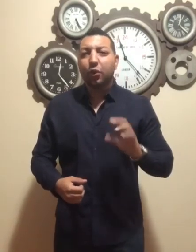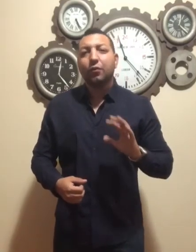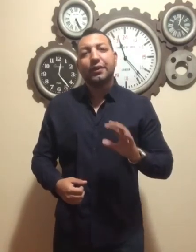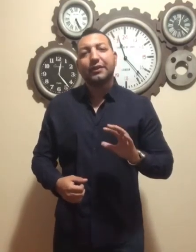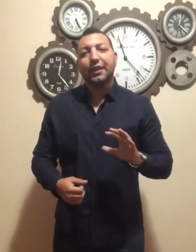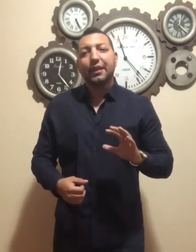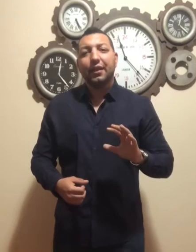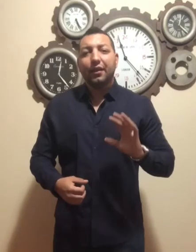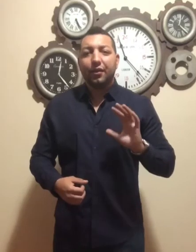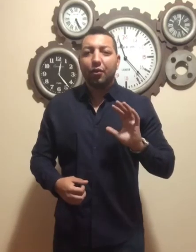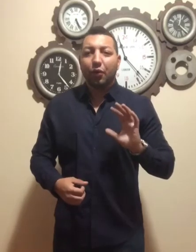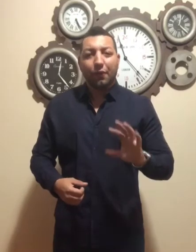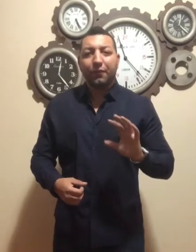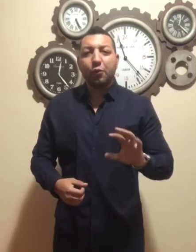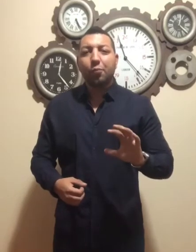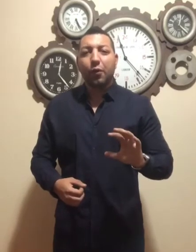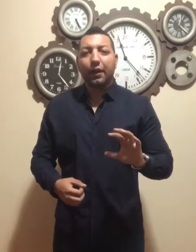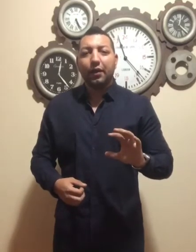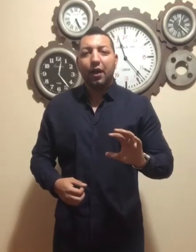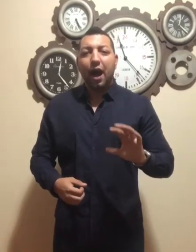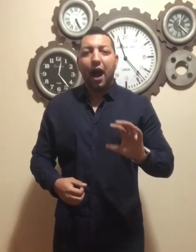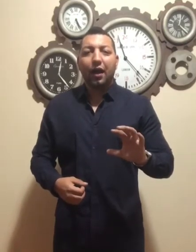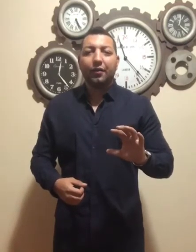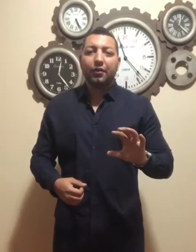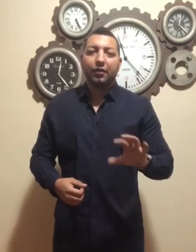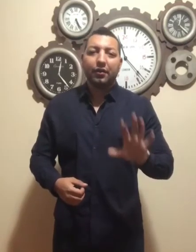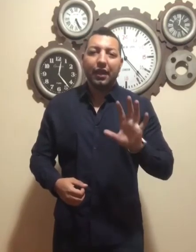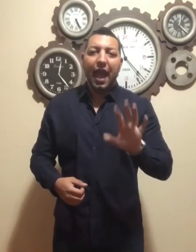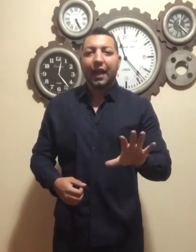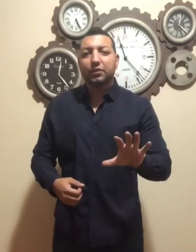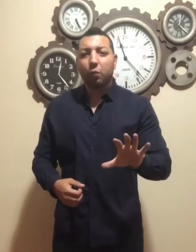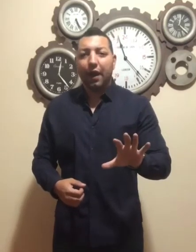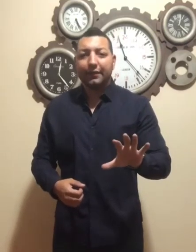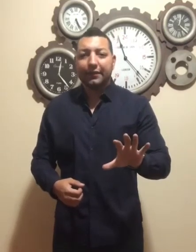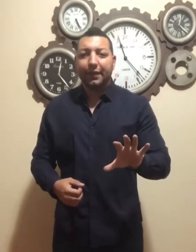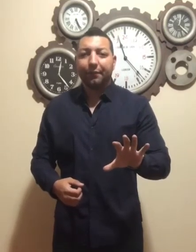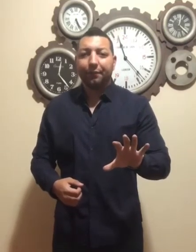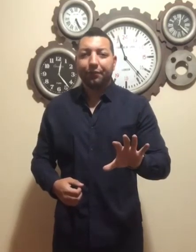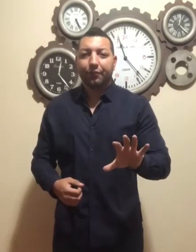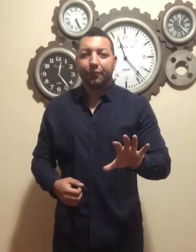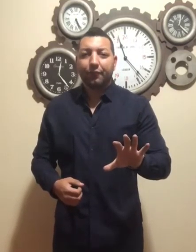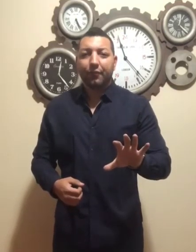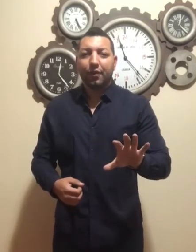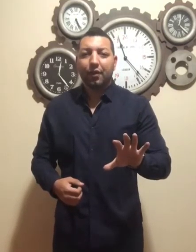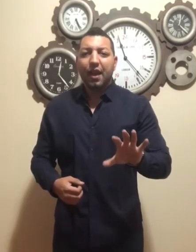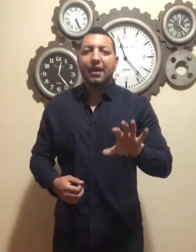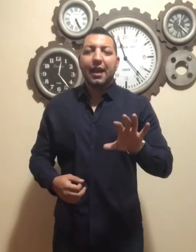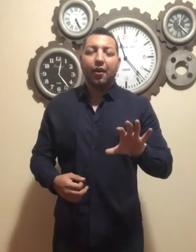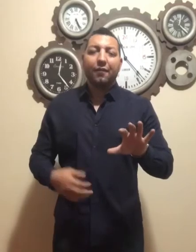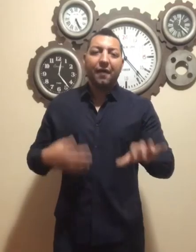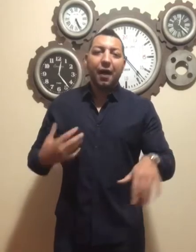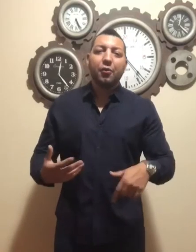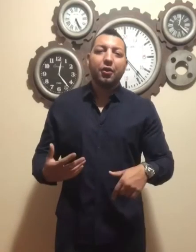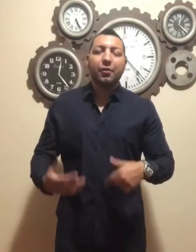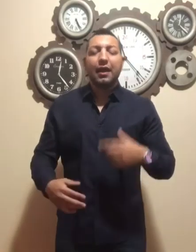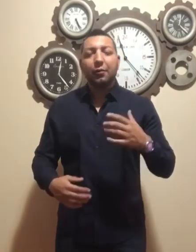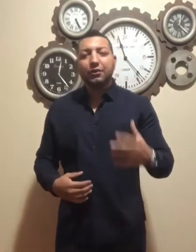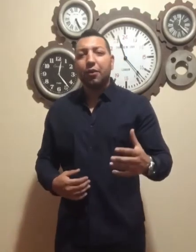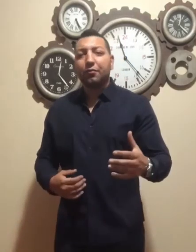totally see, your viewpoint on X, Y, and Z. Now, if I were you and I was going through